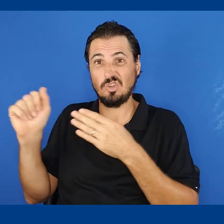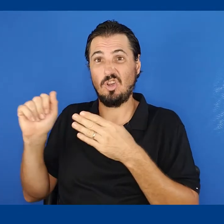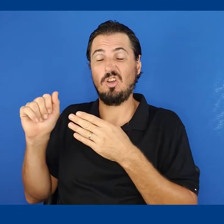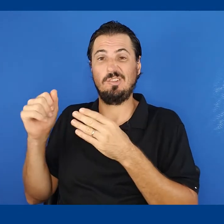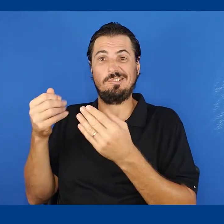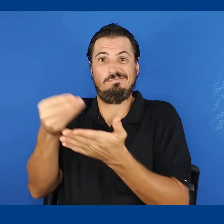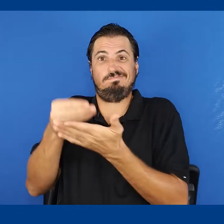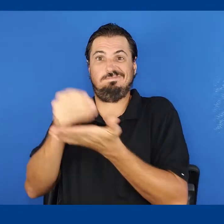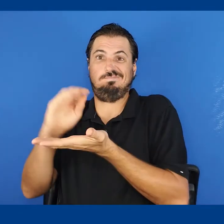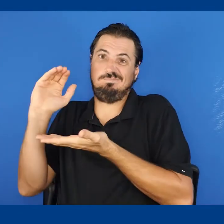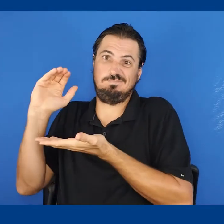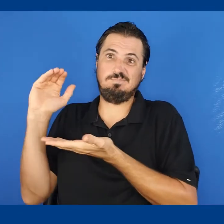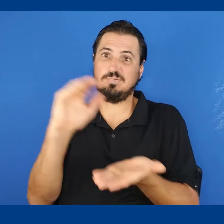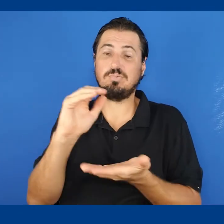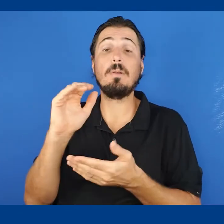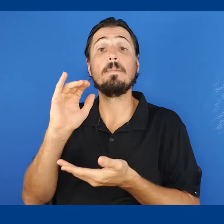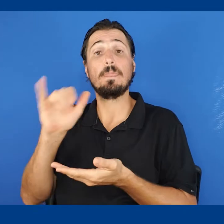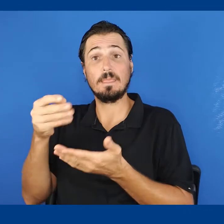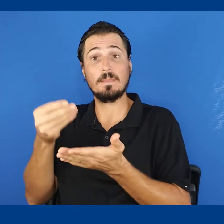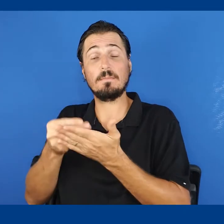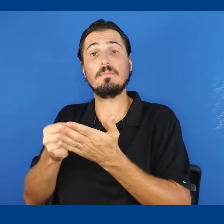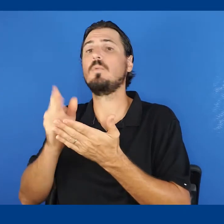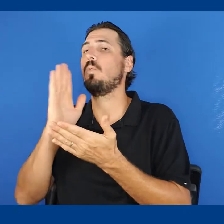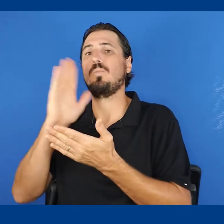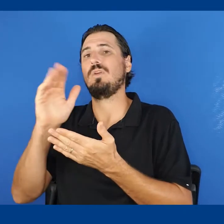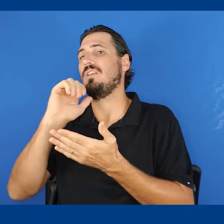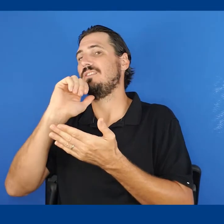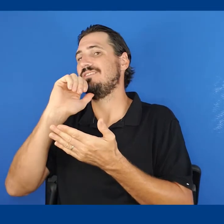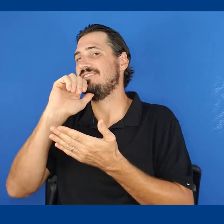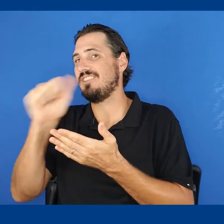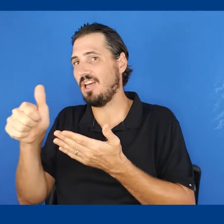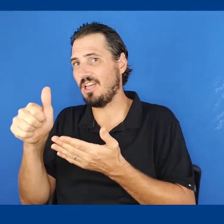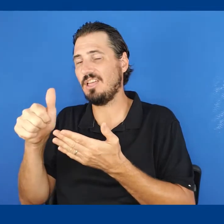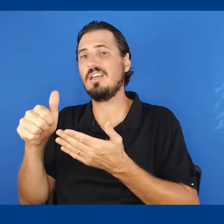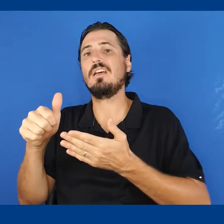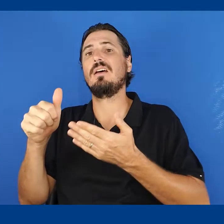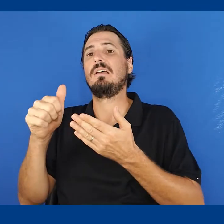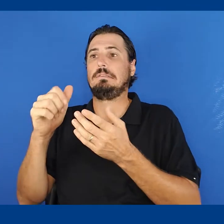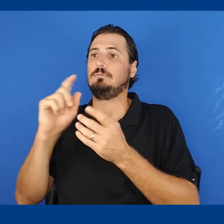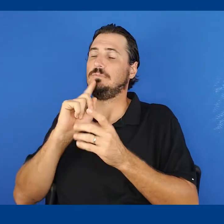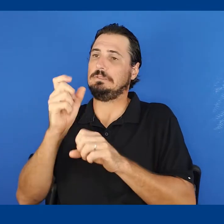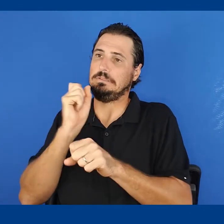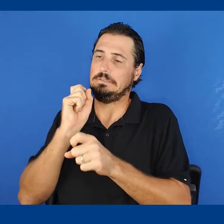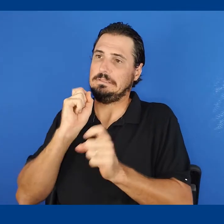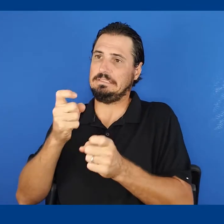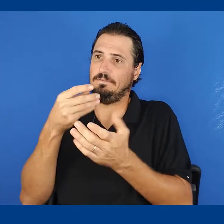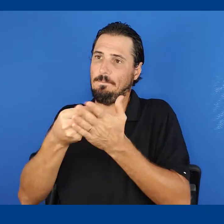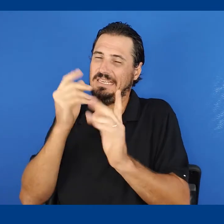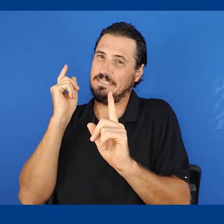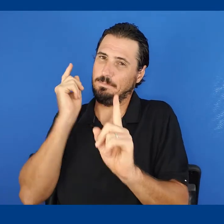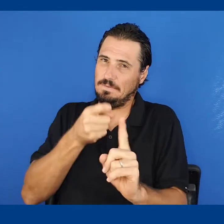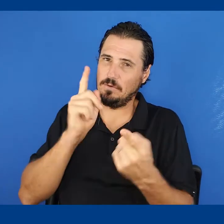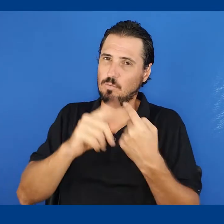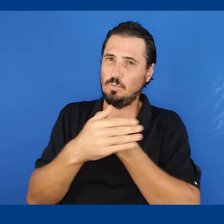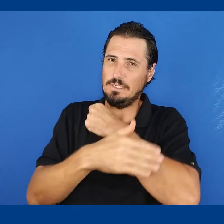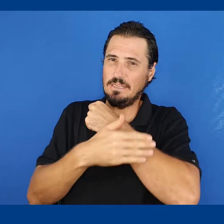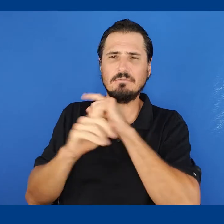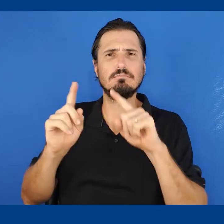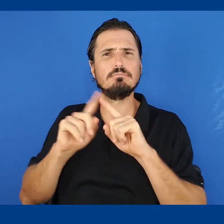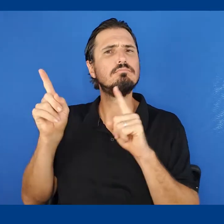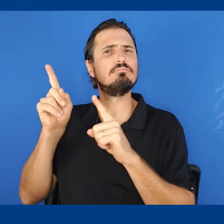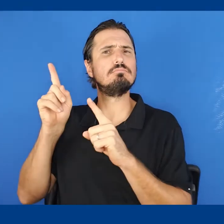package, and while it does not provide direct funding to counties like the CARES Act did, There is significant help to residents impacted by